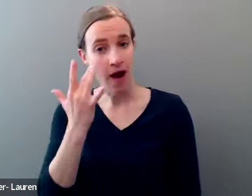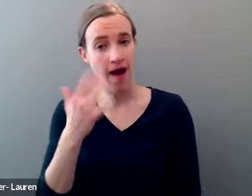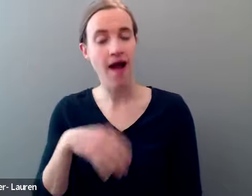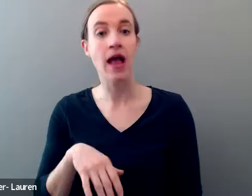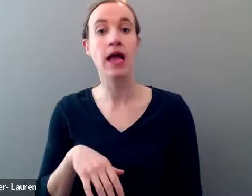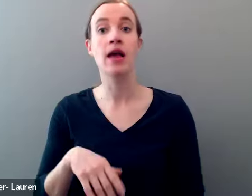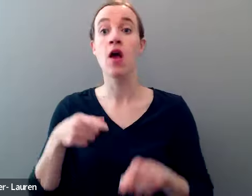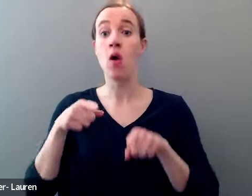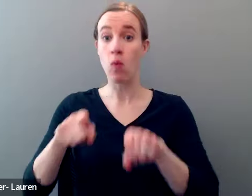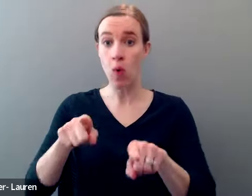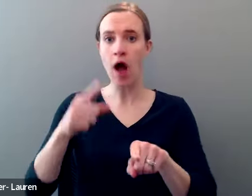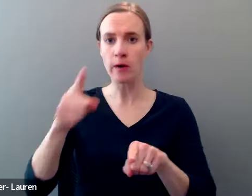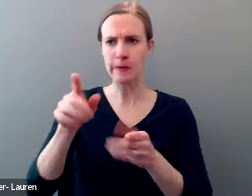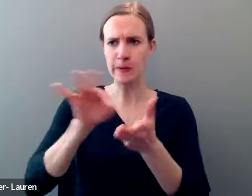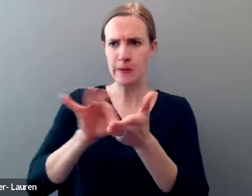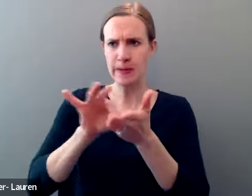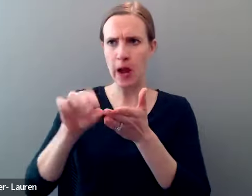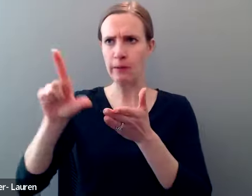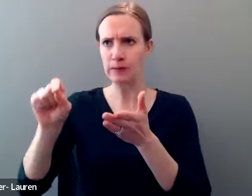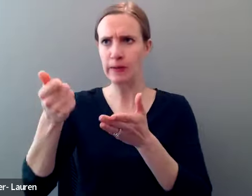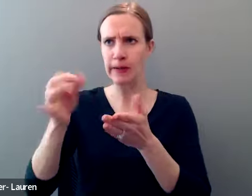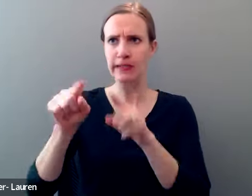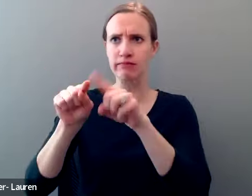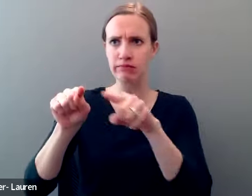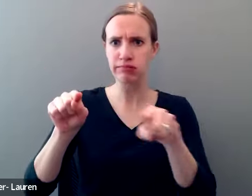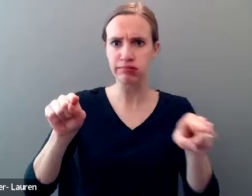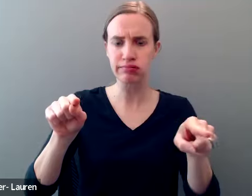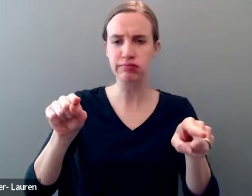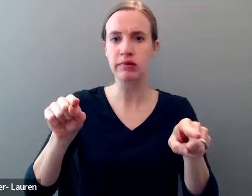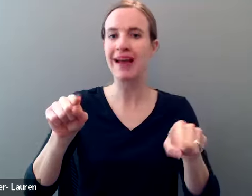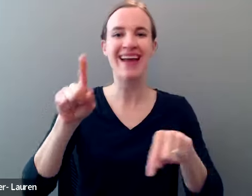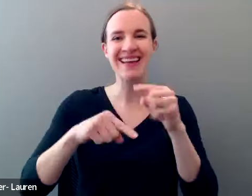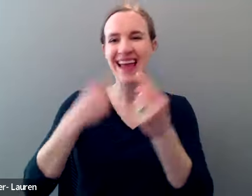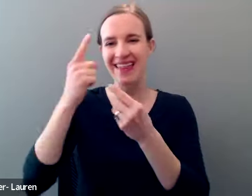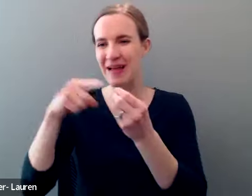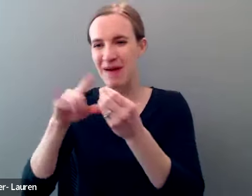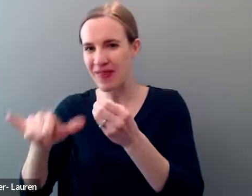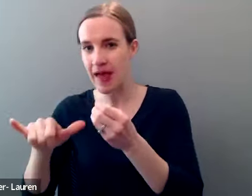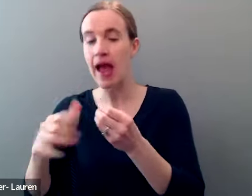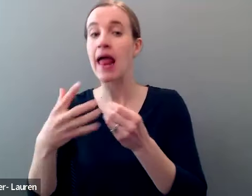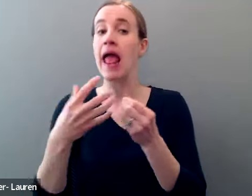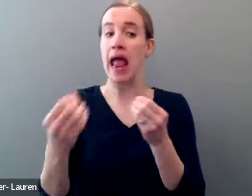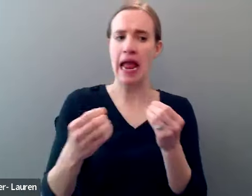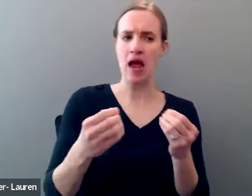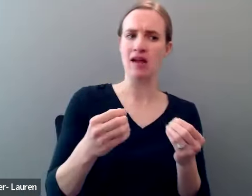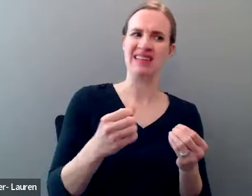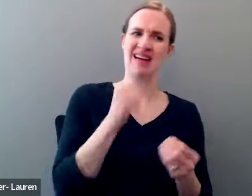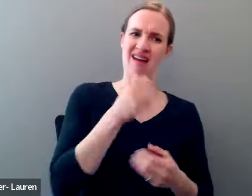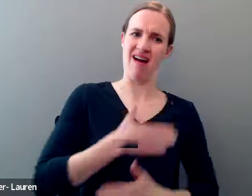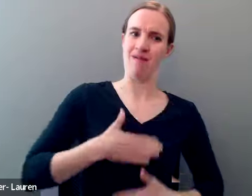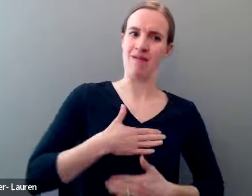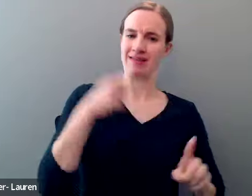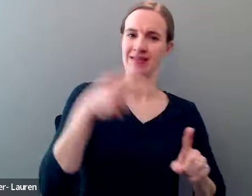our brains cannot think about a unpleasant stimulus and a neutral or pleasant stimulus at the same time. And so